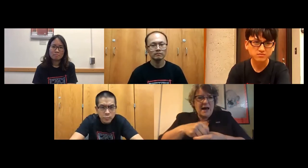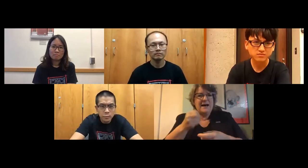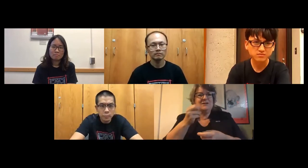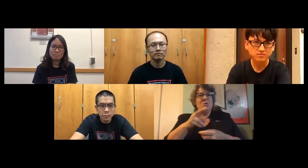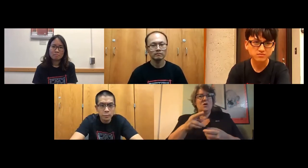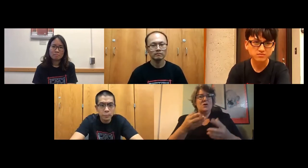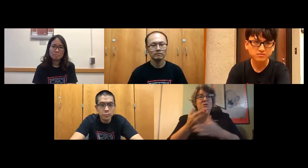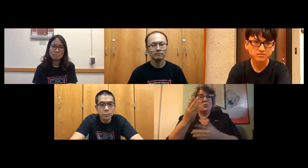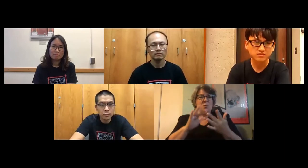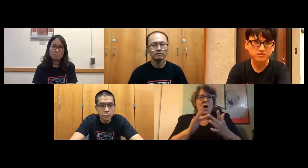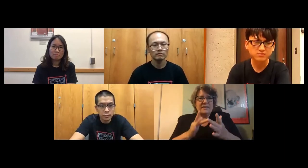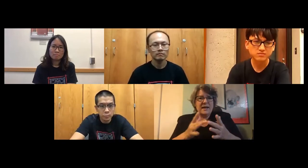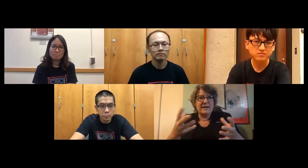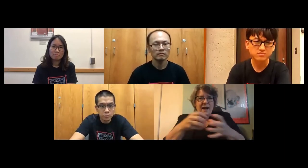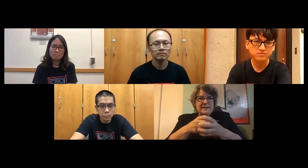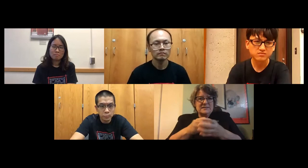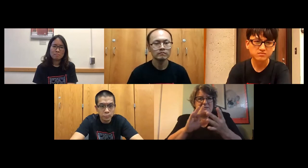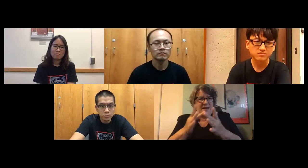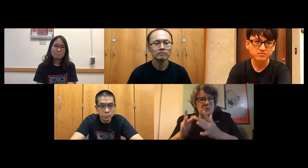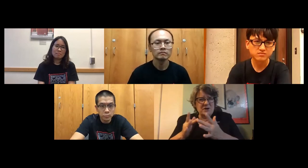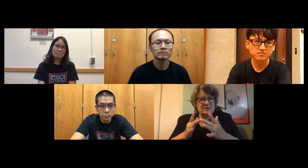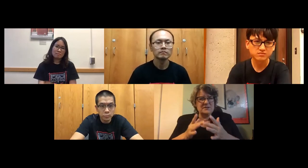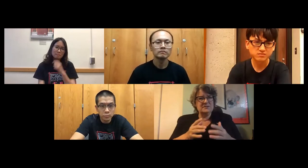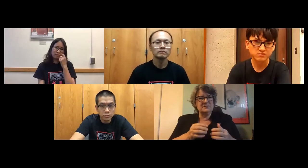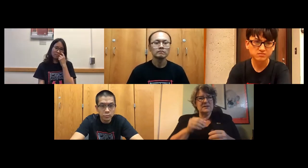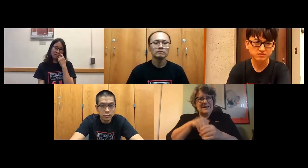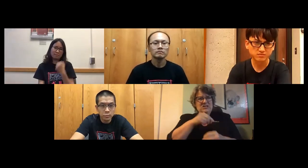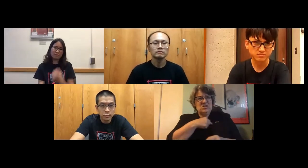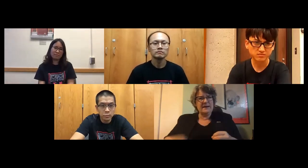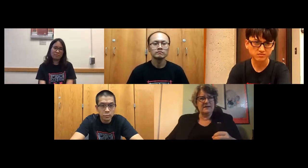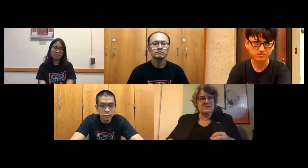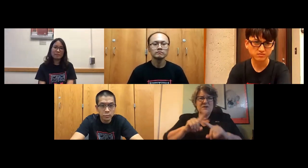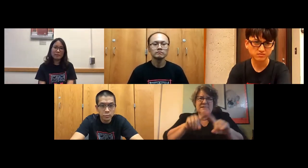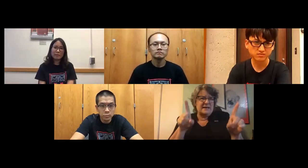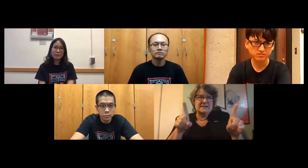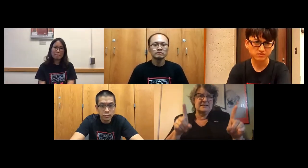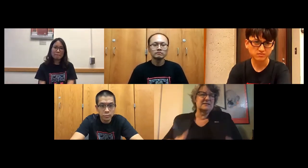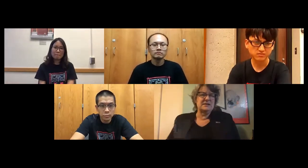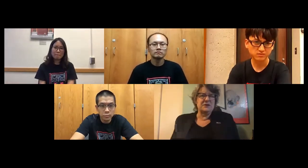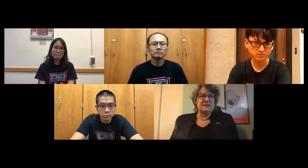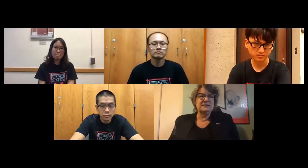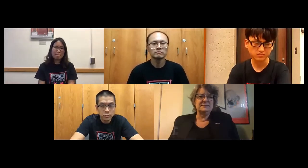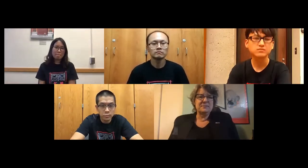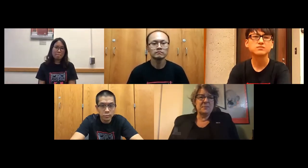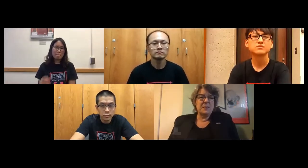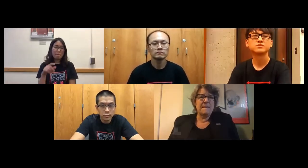WeChat or through online kinds of networks in China, or is that different?